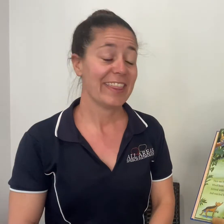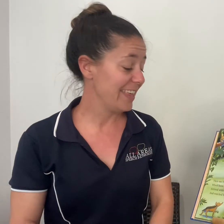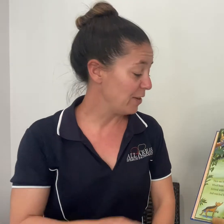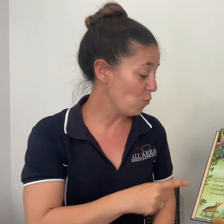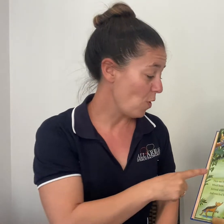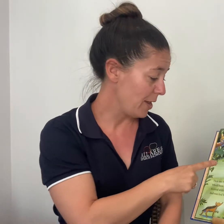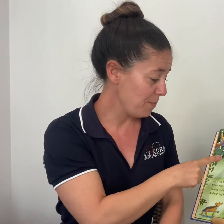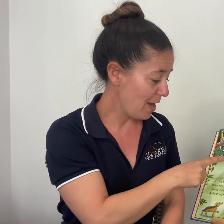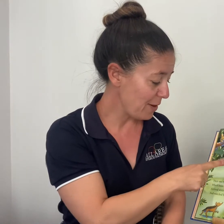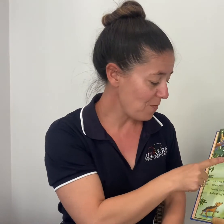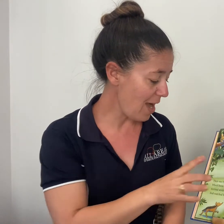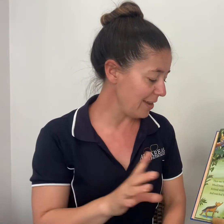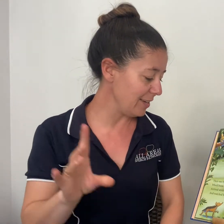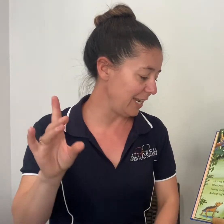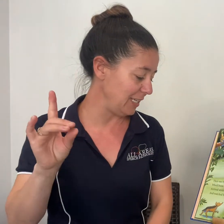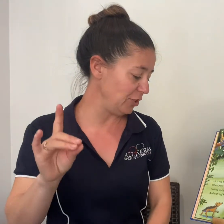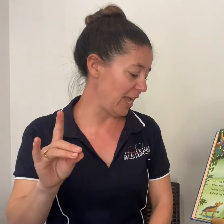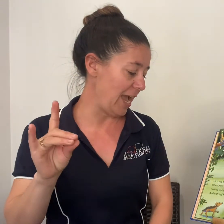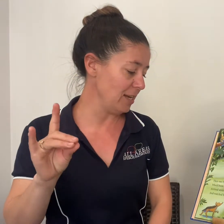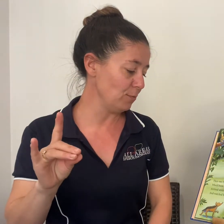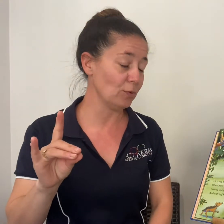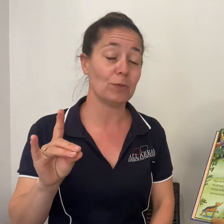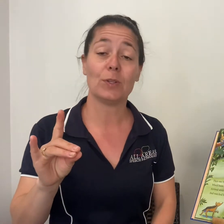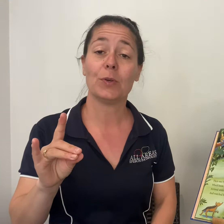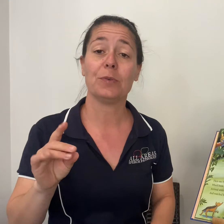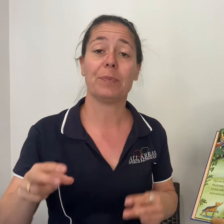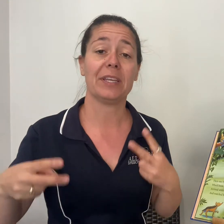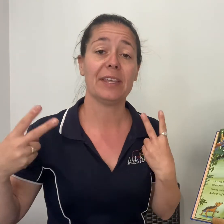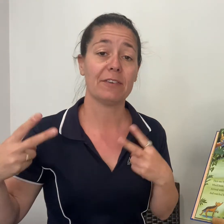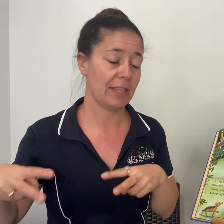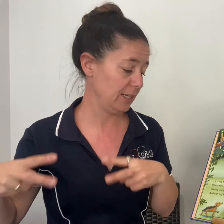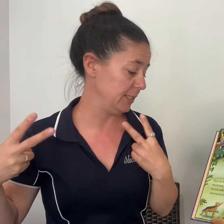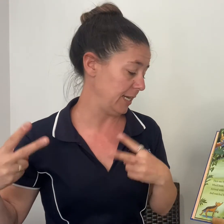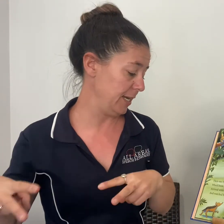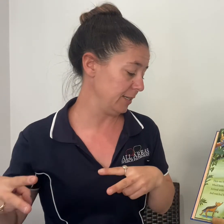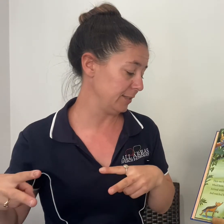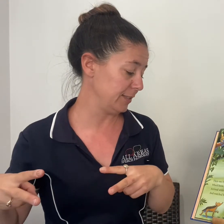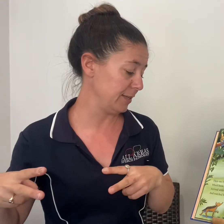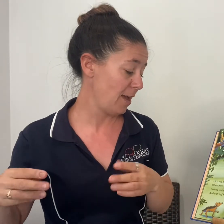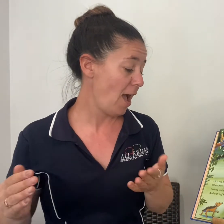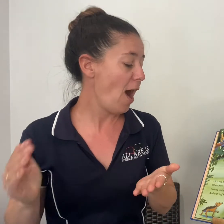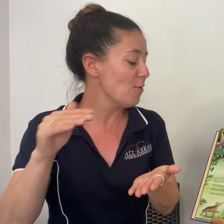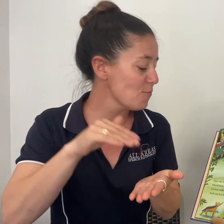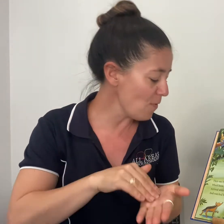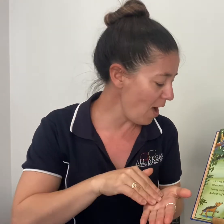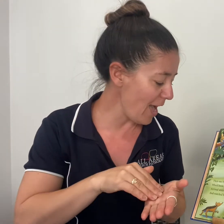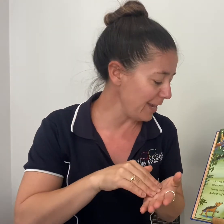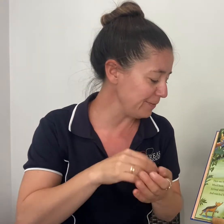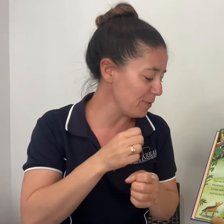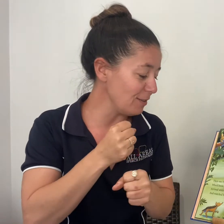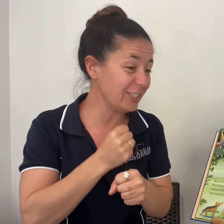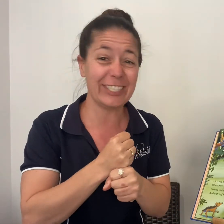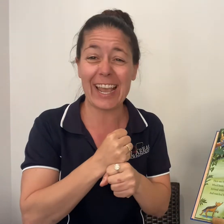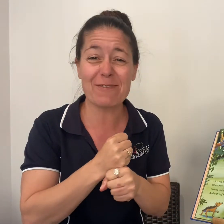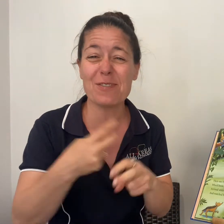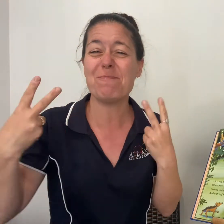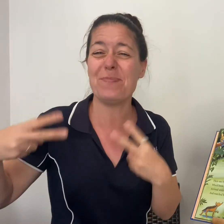Then one by one, each animal who'd been there at the dance arrived while Gerald